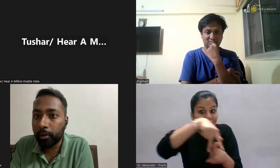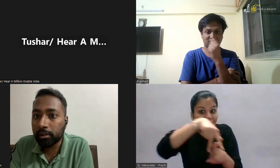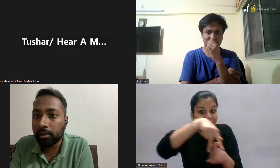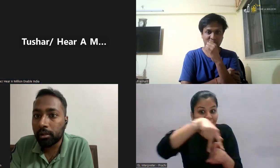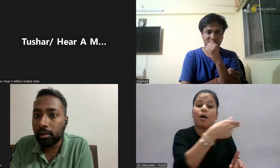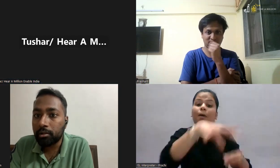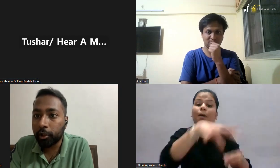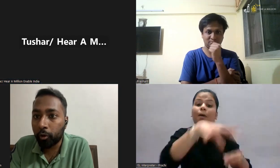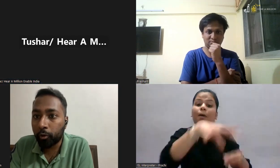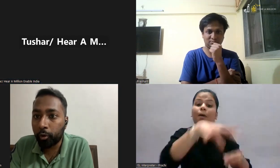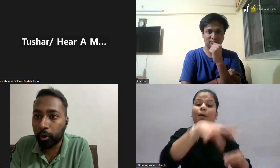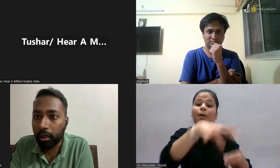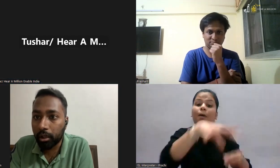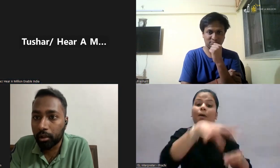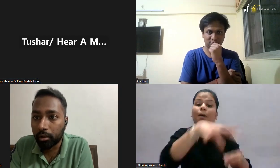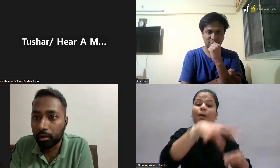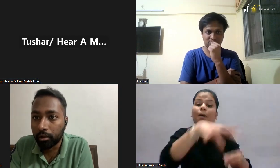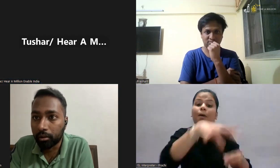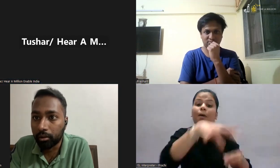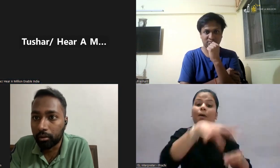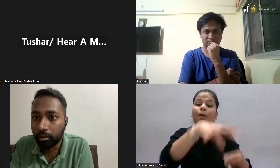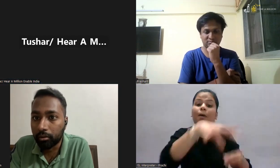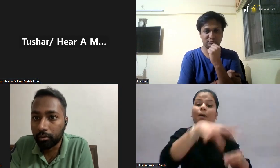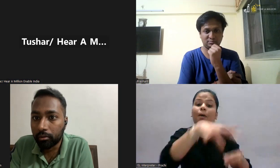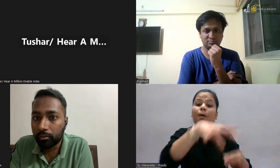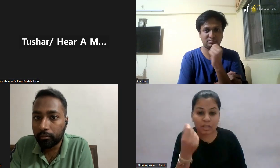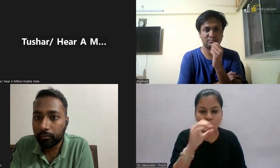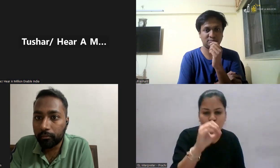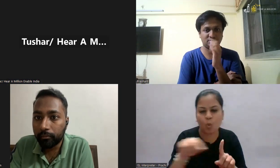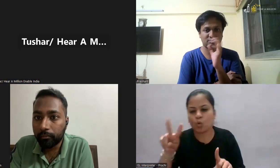for rupees 0 to 2 lakh.